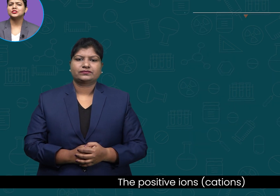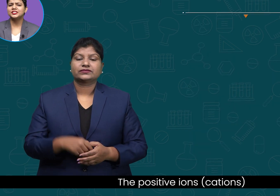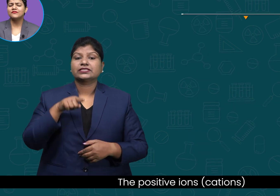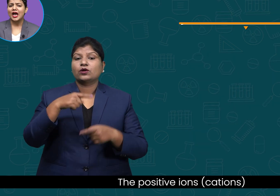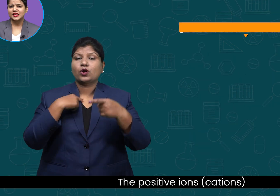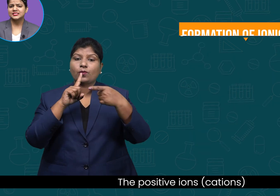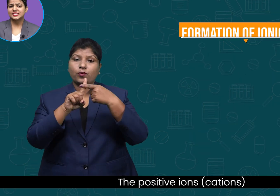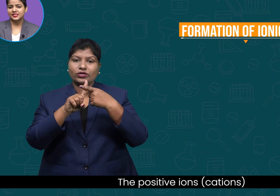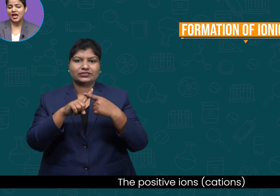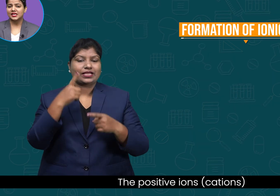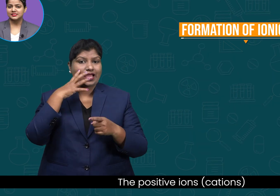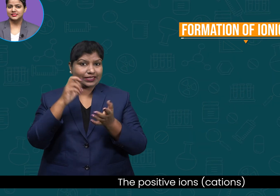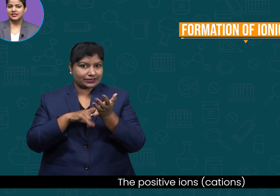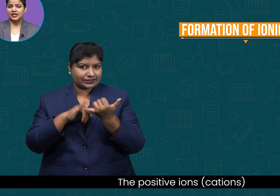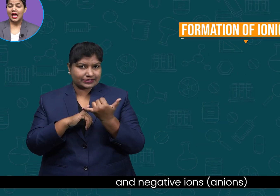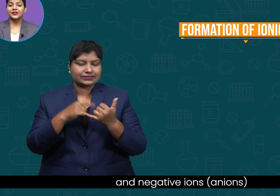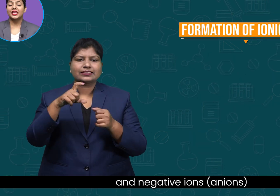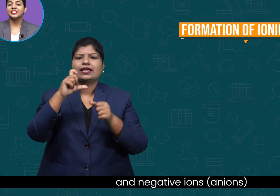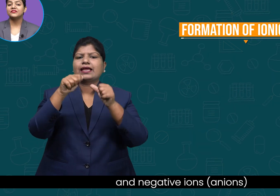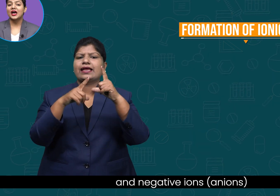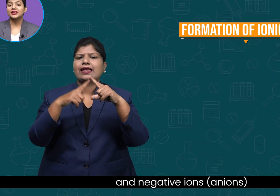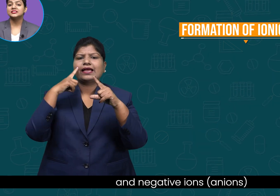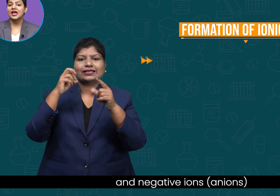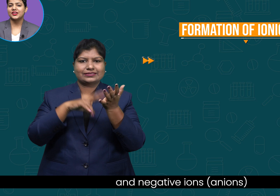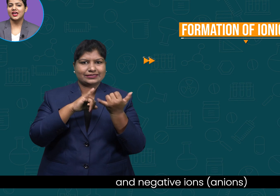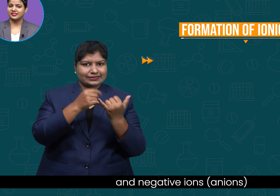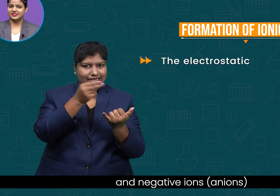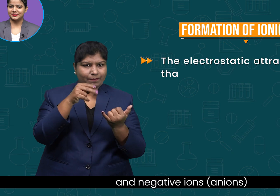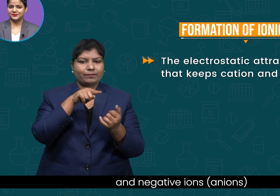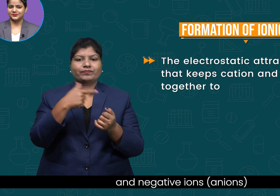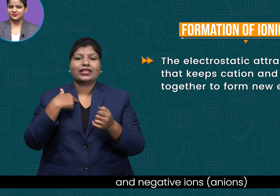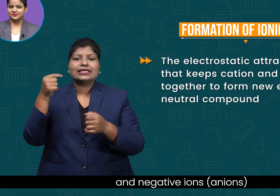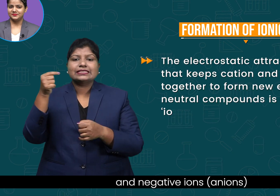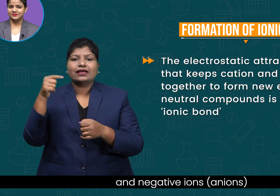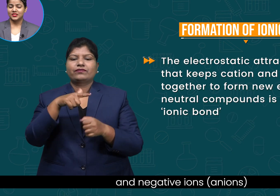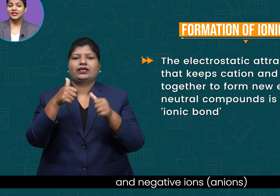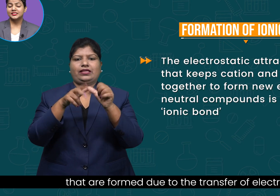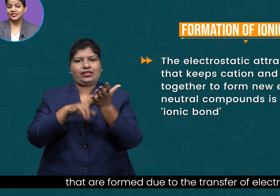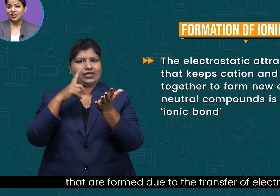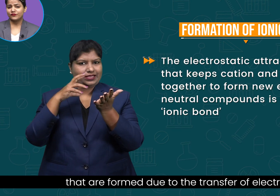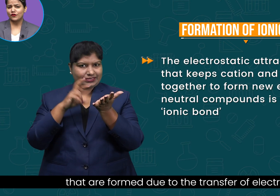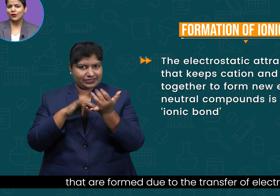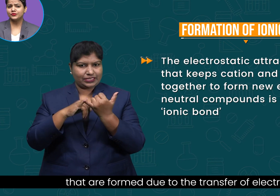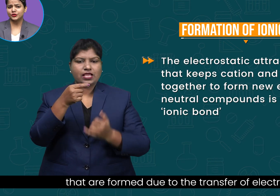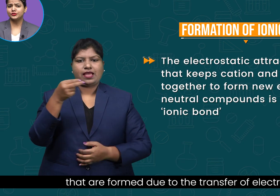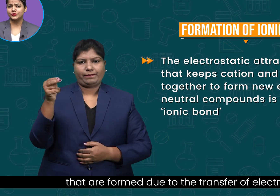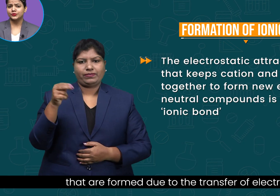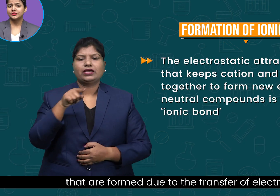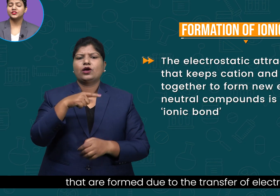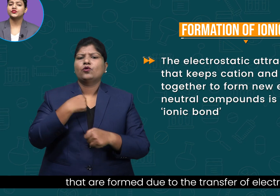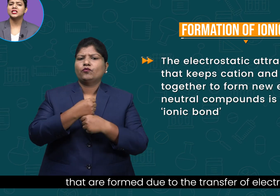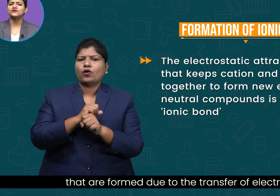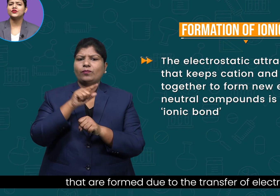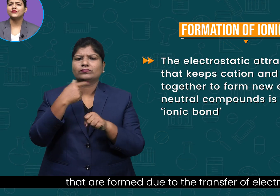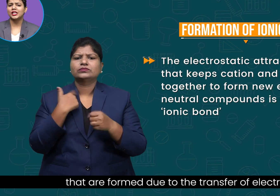The positive ions cations and negative ions anions that are formed due to